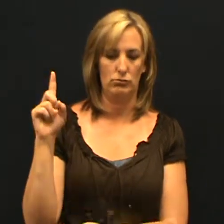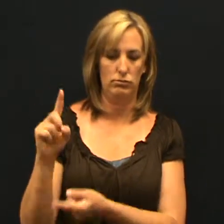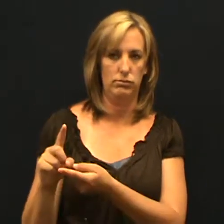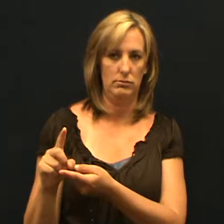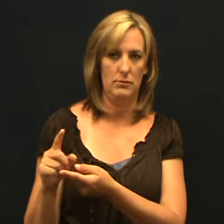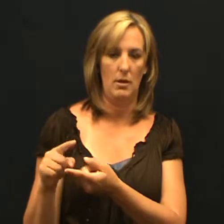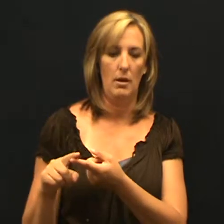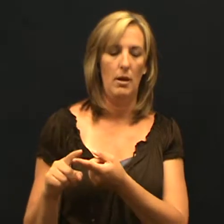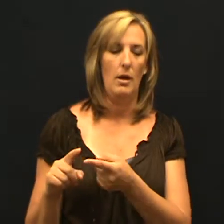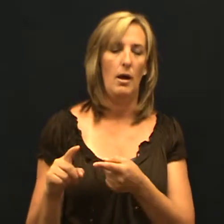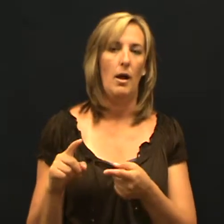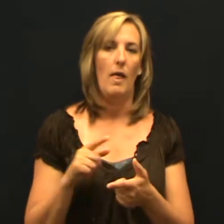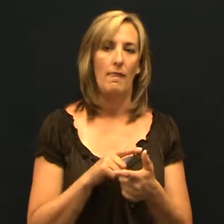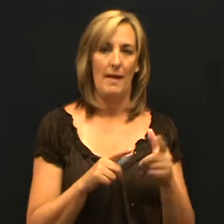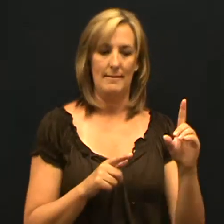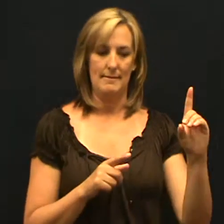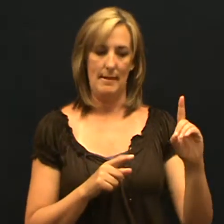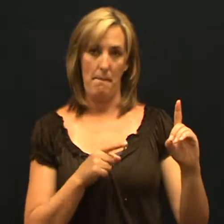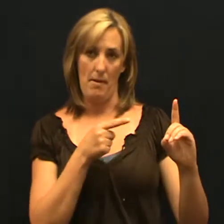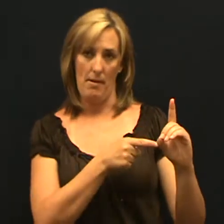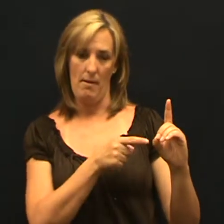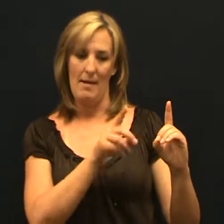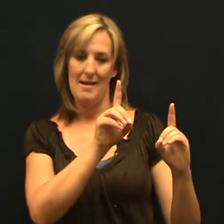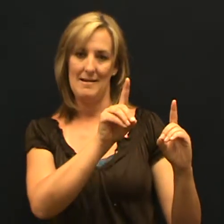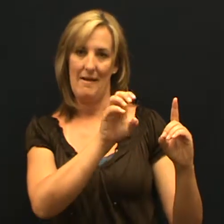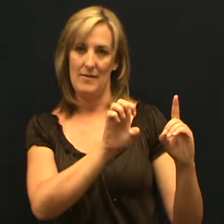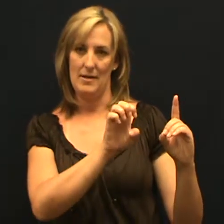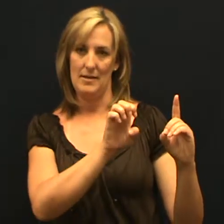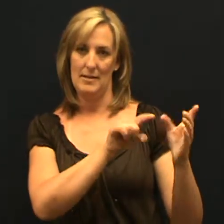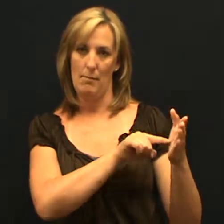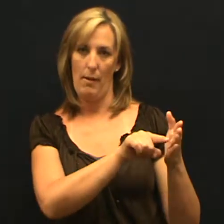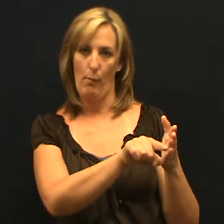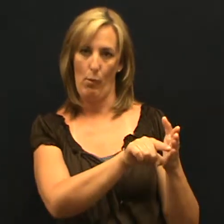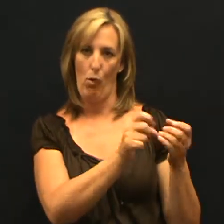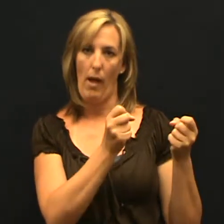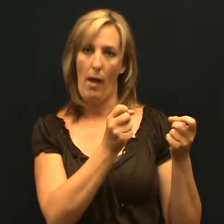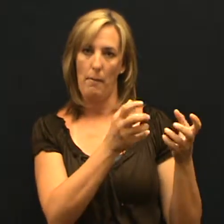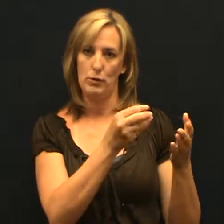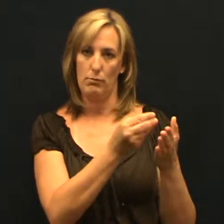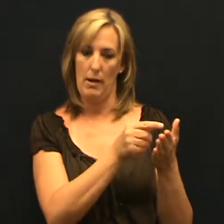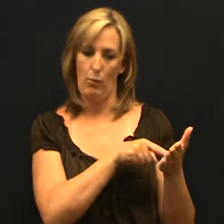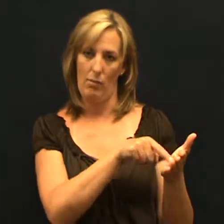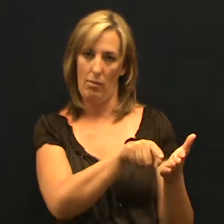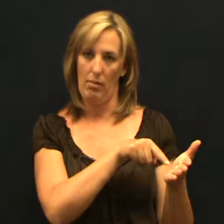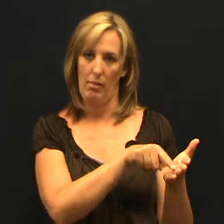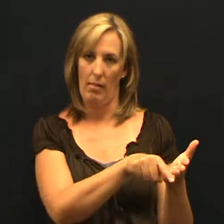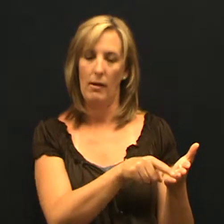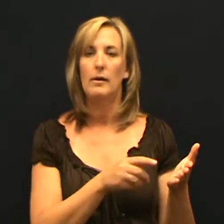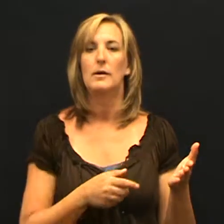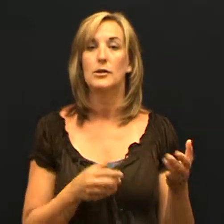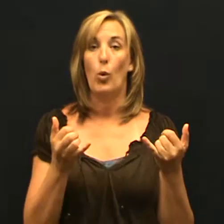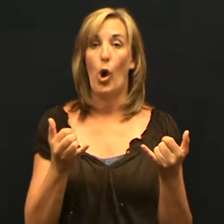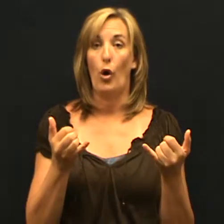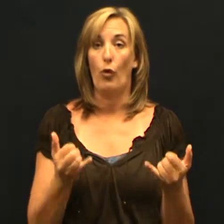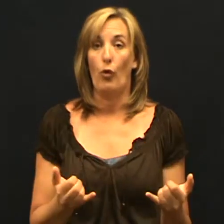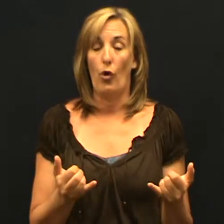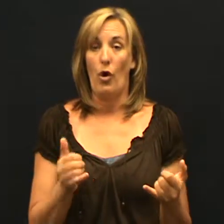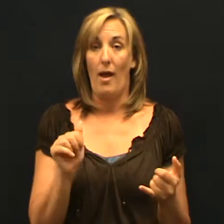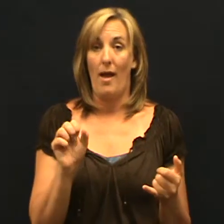we debit our dividends payable for the amount of dividend. So our current assets go down and our current